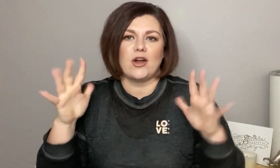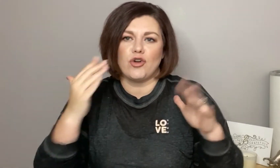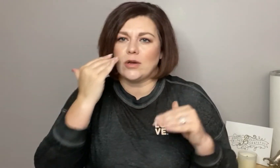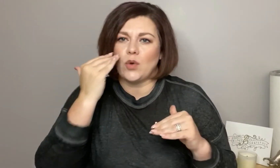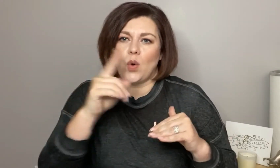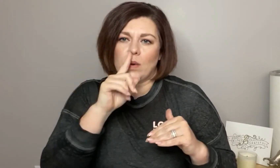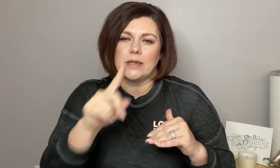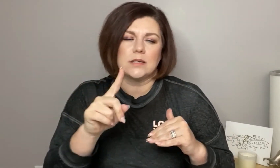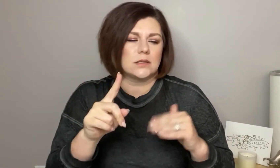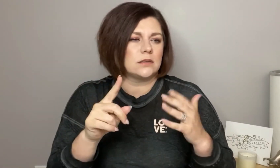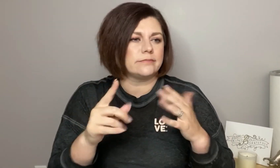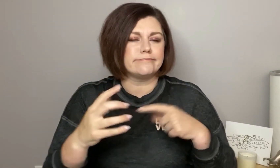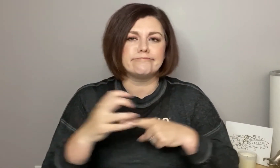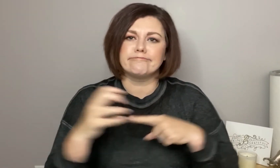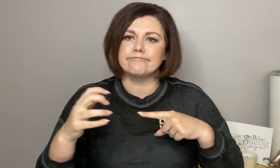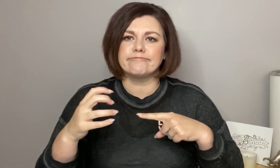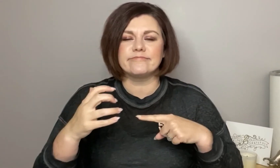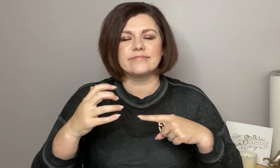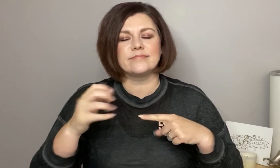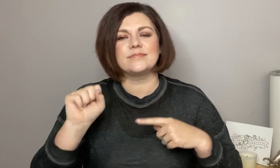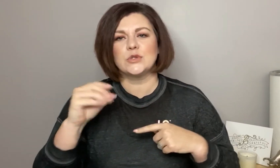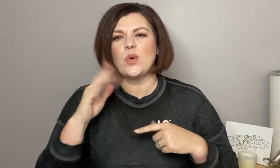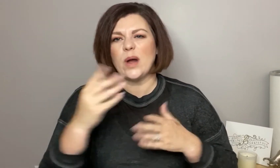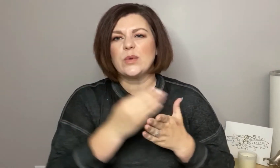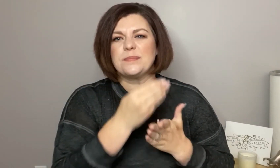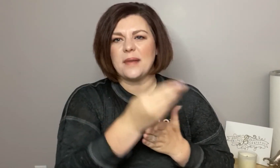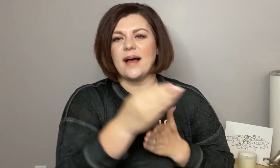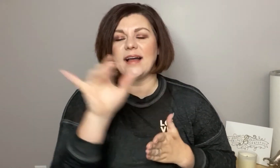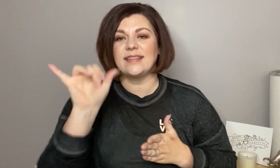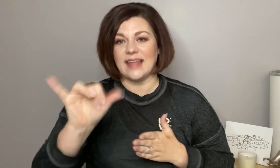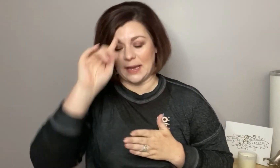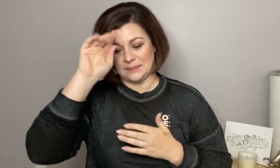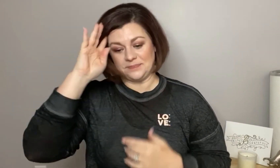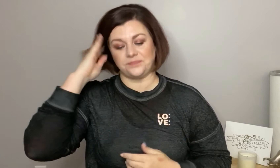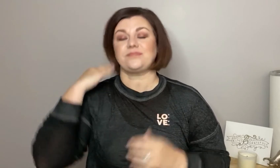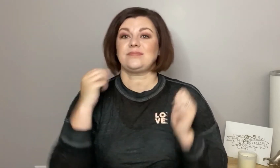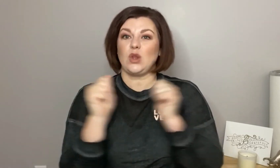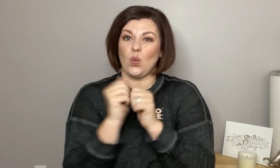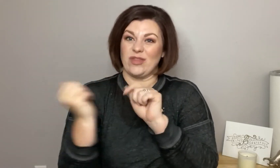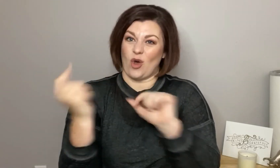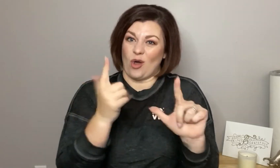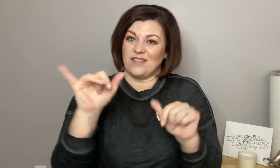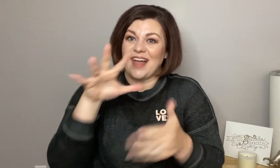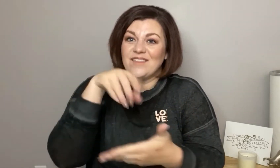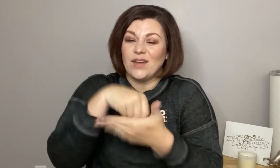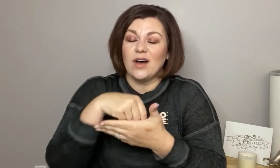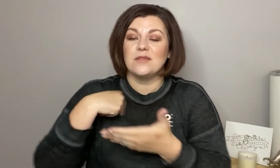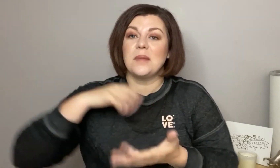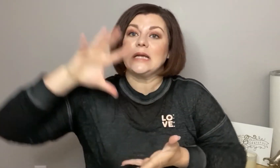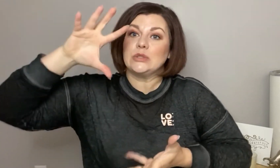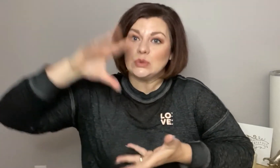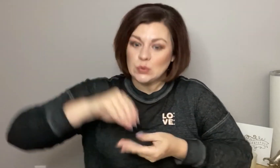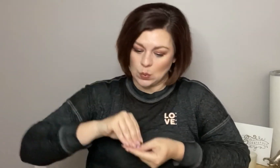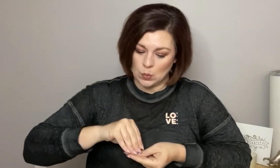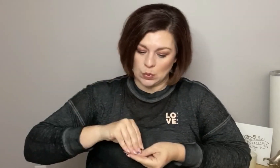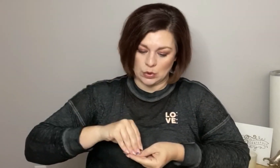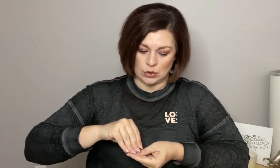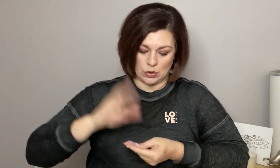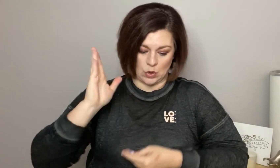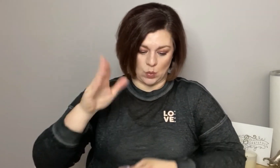is so lovely. I already know that it is really incredible, so that's something that I would buy. Now, with all of that